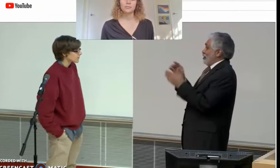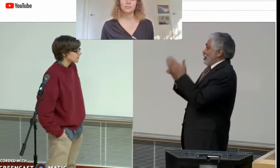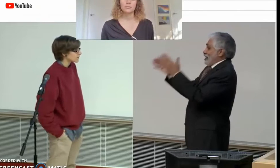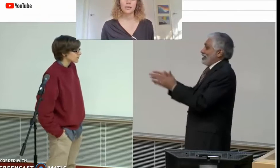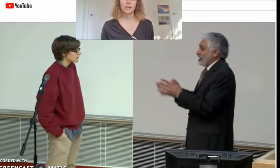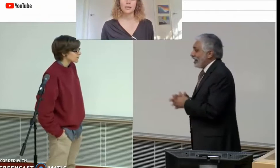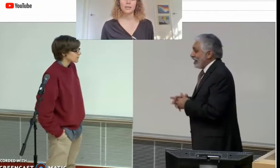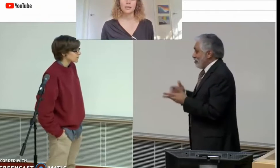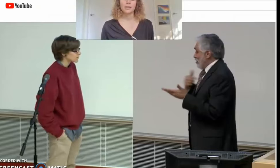they